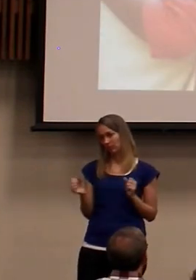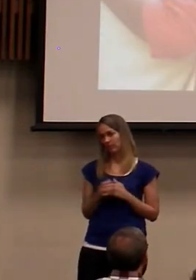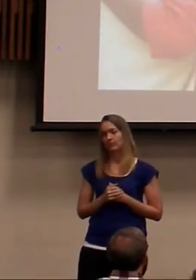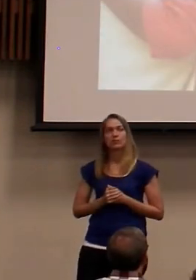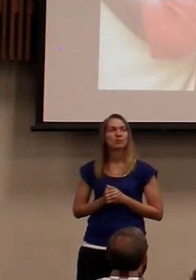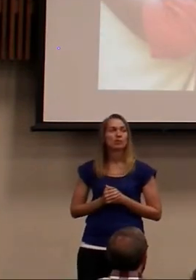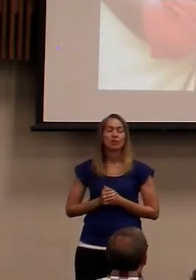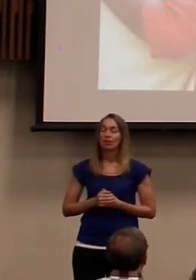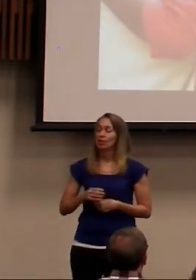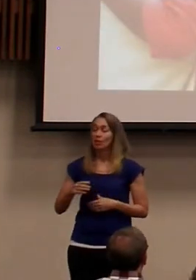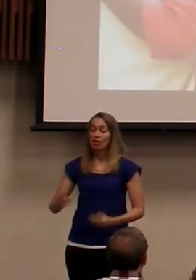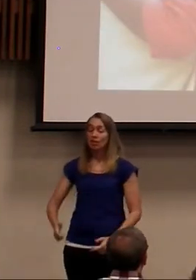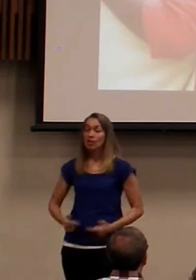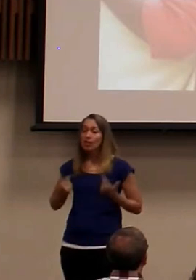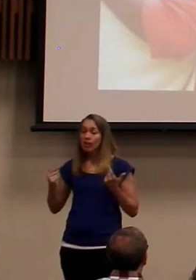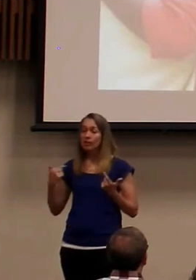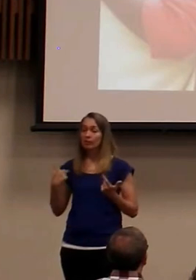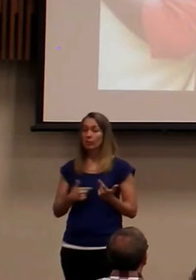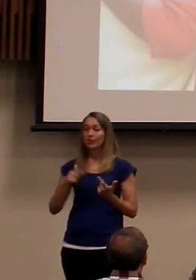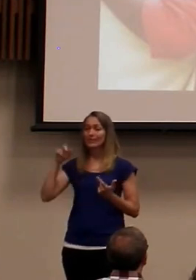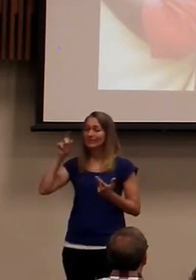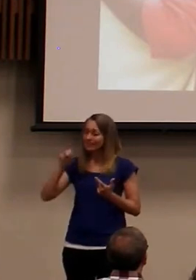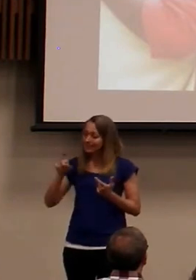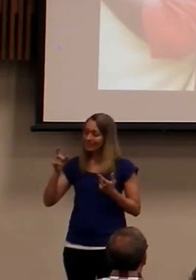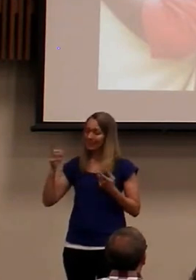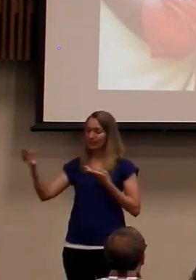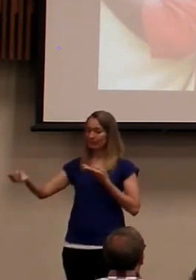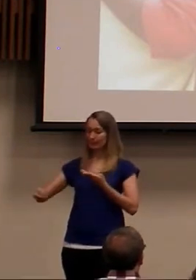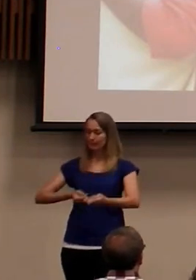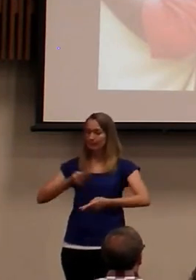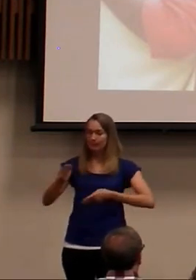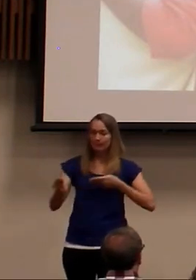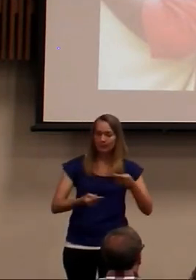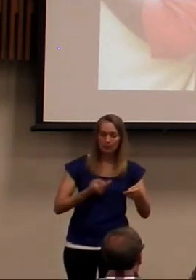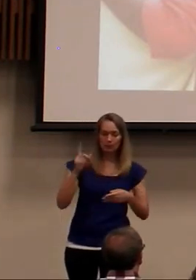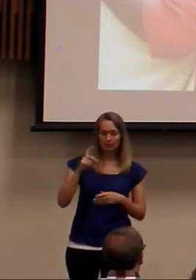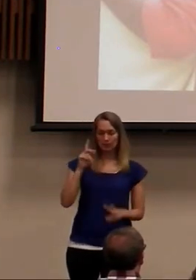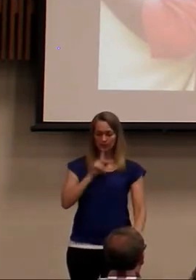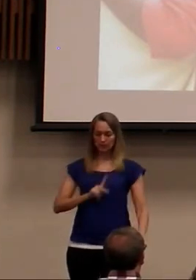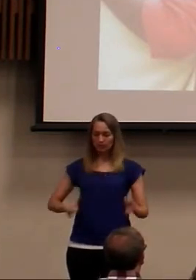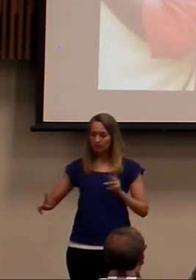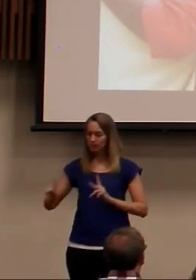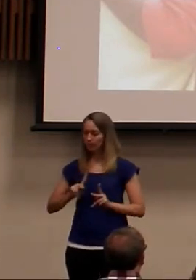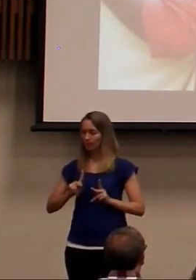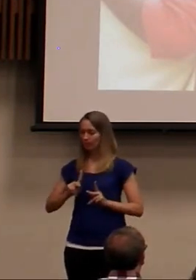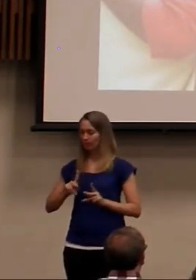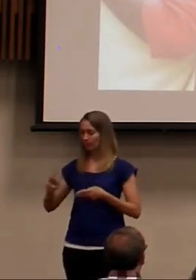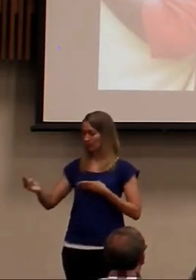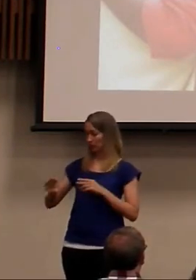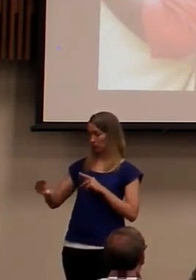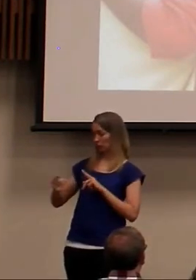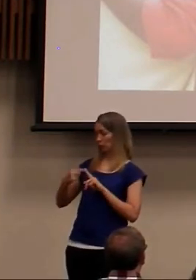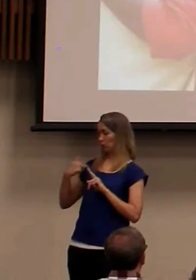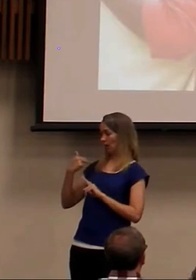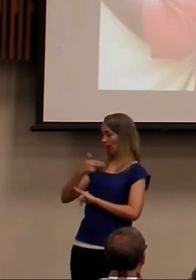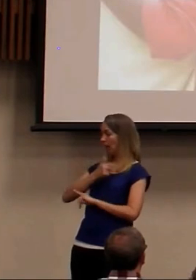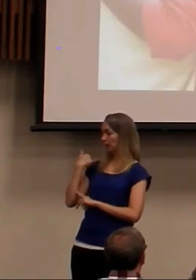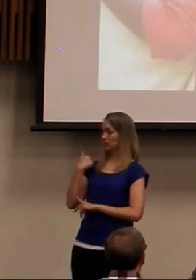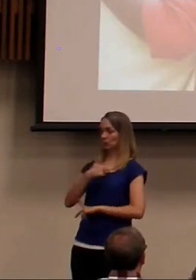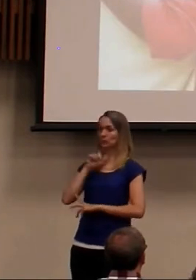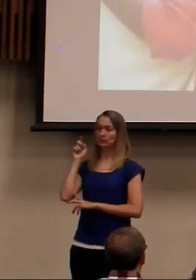In this life, we need ministry. We need people that minister to us. We